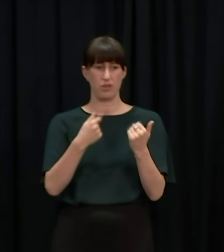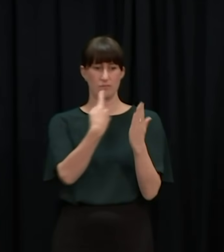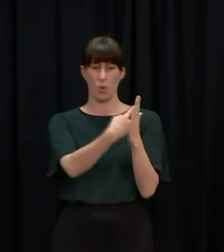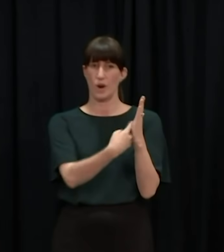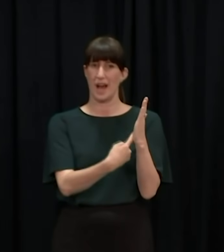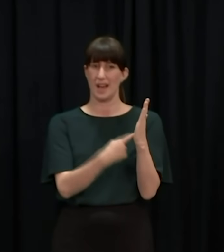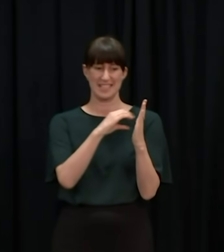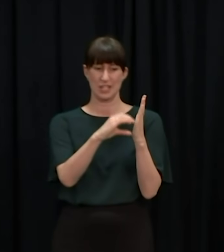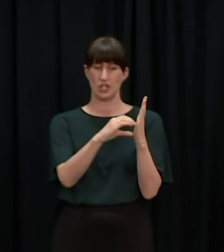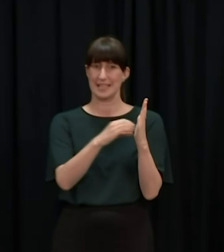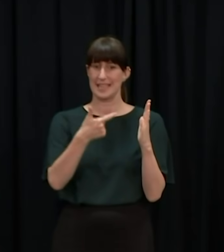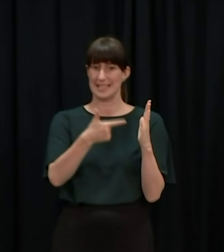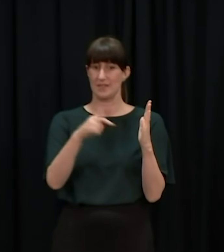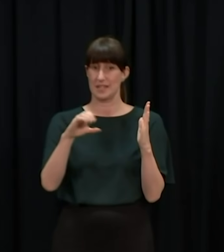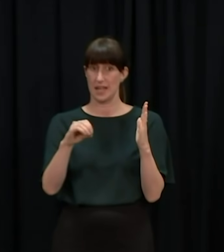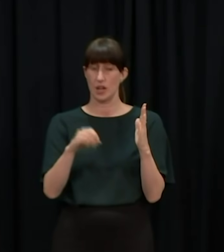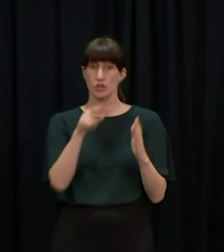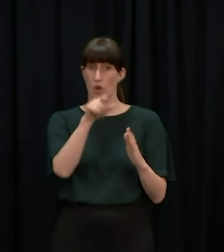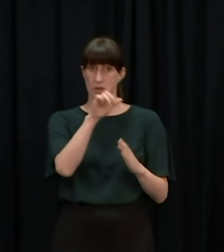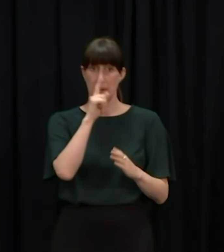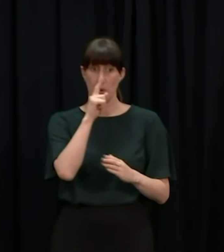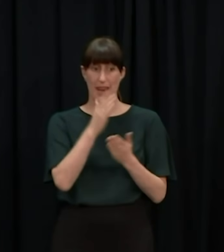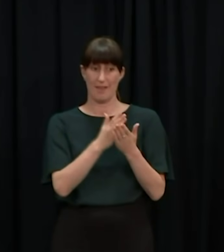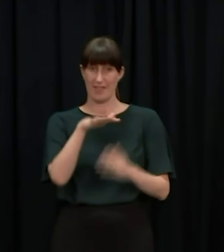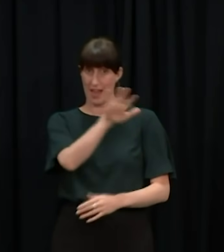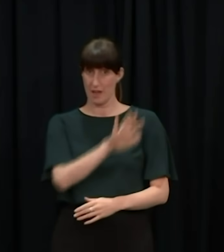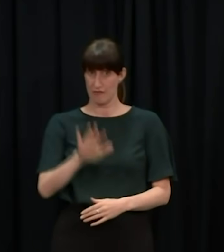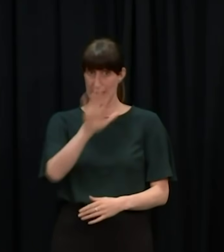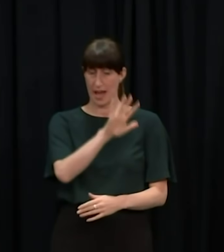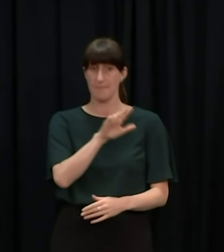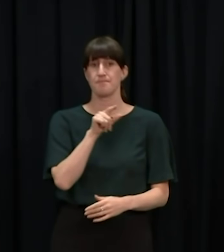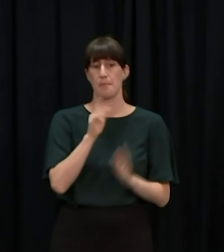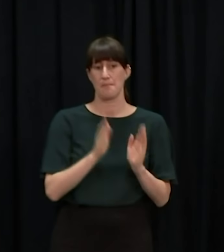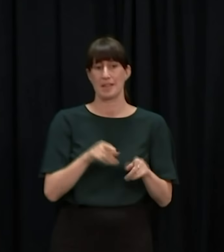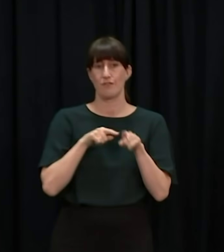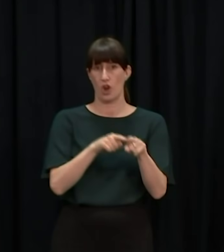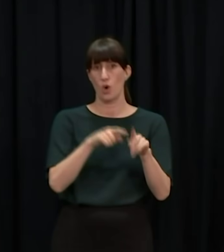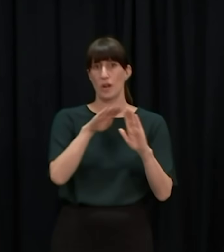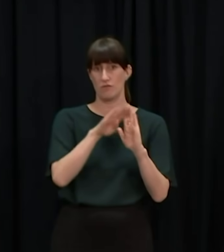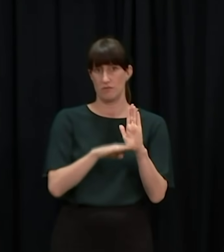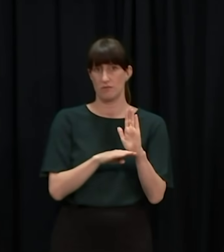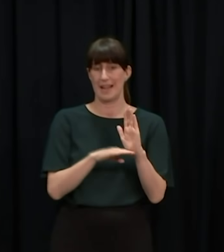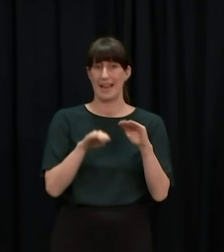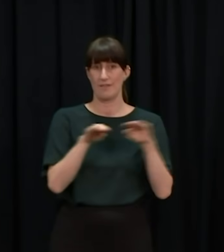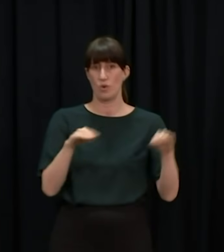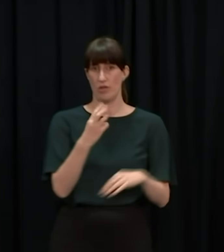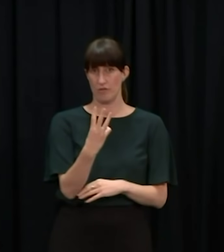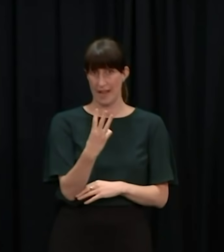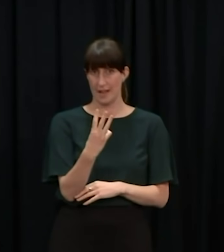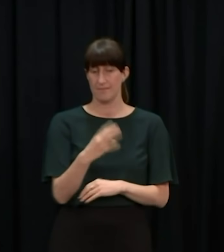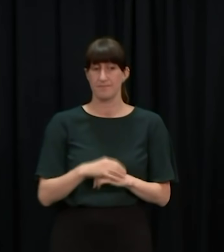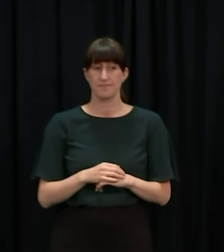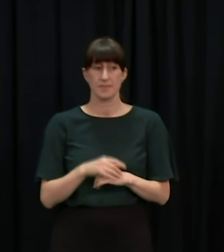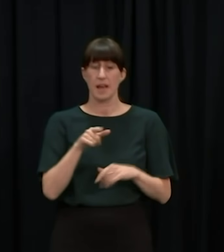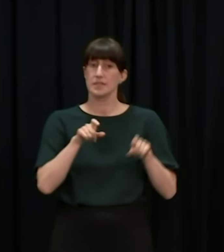Upper Hauraki must adhere to the usual level 3 restrictions, and the key one there is stay home as much as possible, don't expand your bubble at this